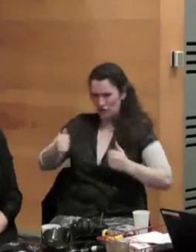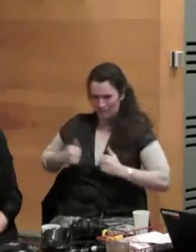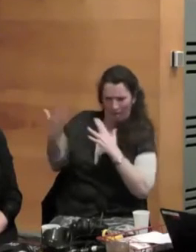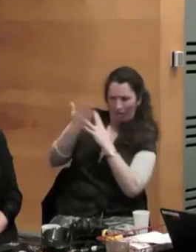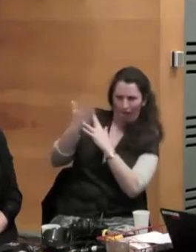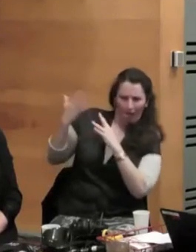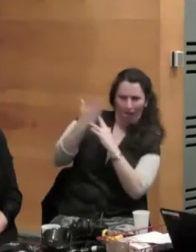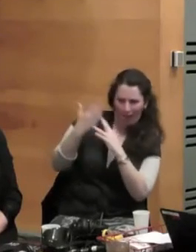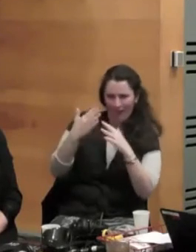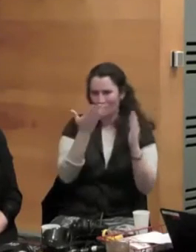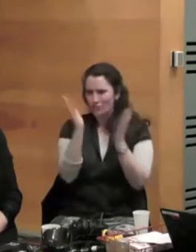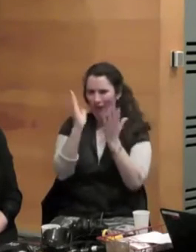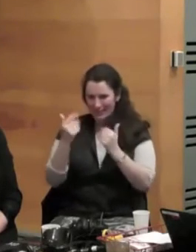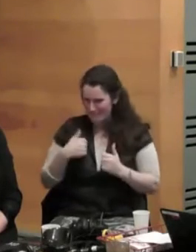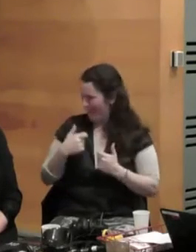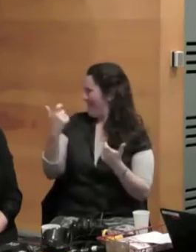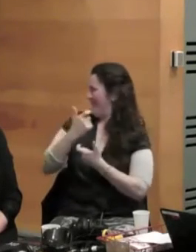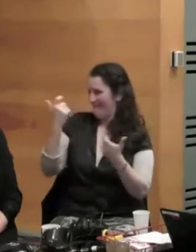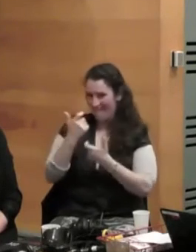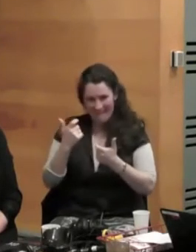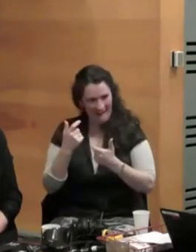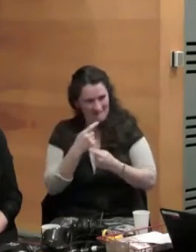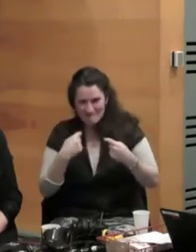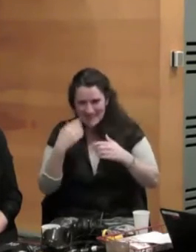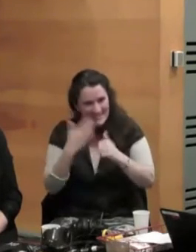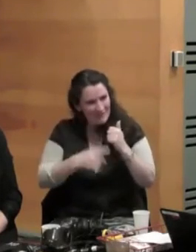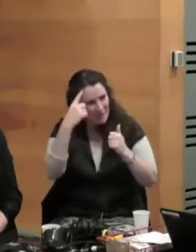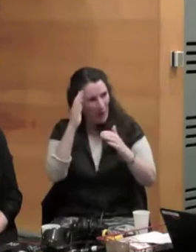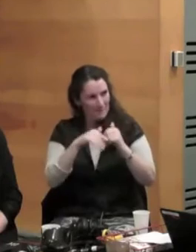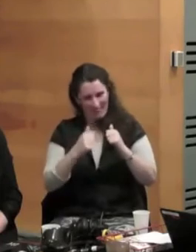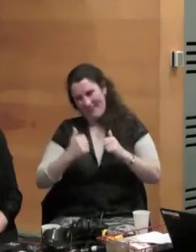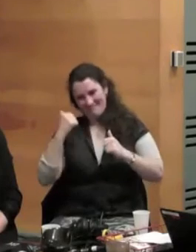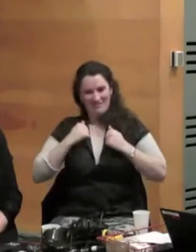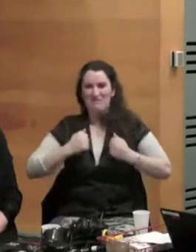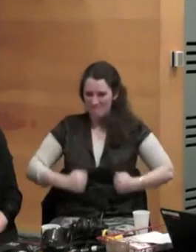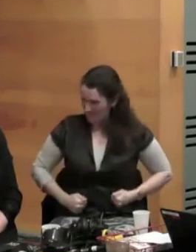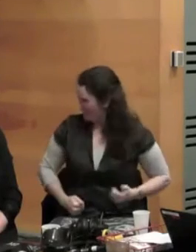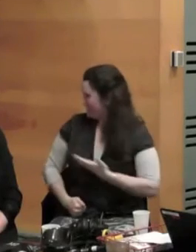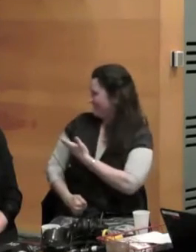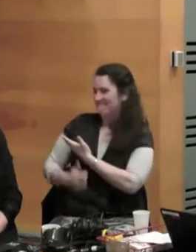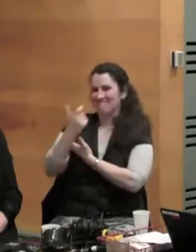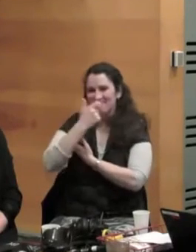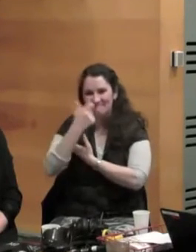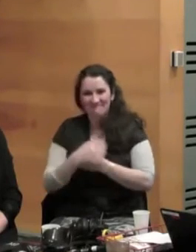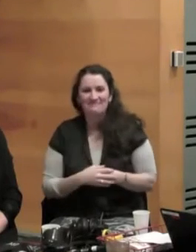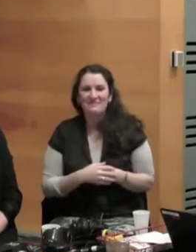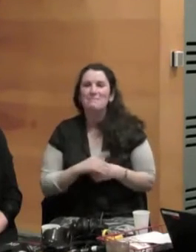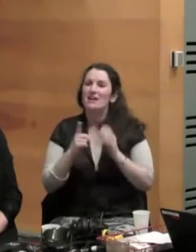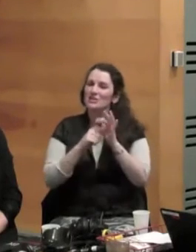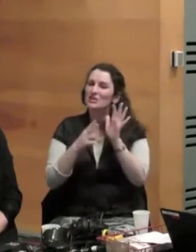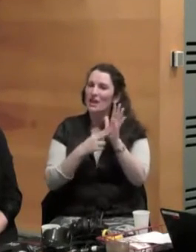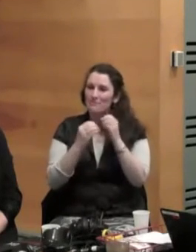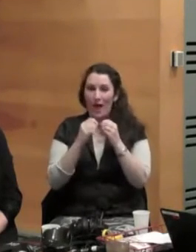Oh, there's so much we didn't think about as we put this program together. But in a moment, Jen Blythe joins us. It's coming up to 20 minutes to 12